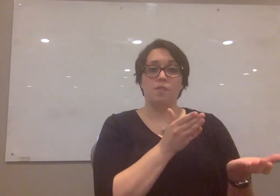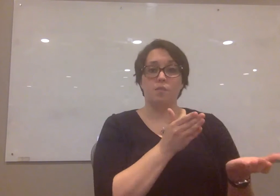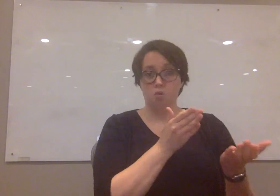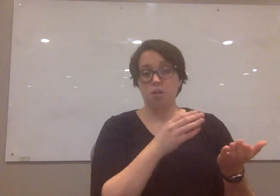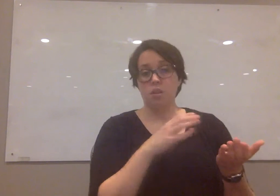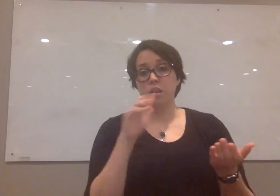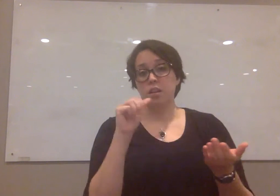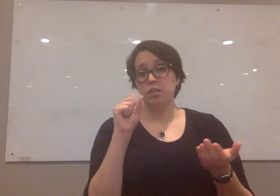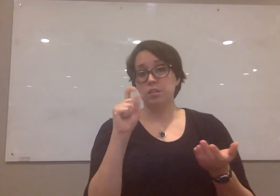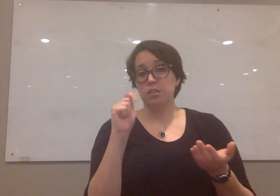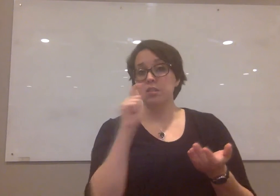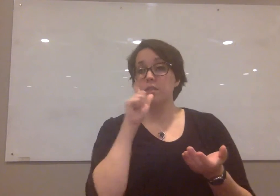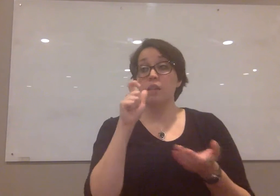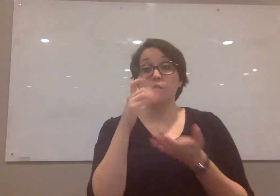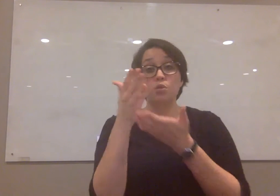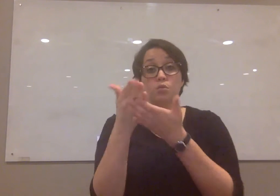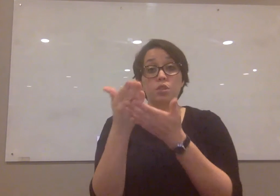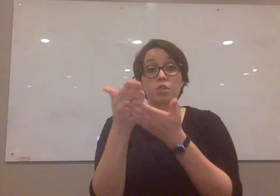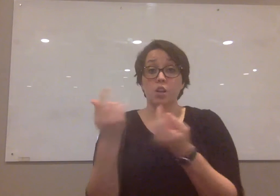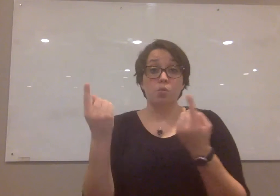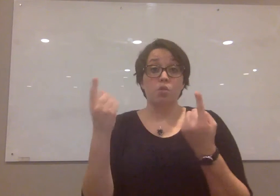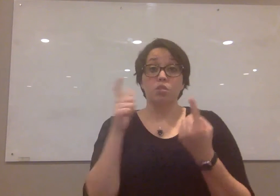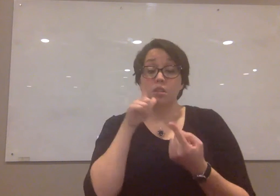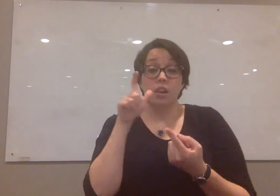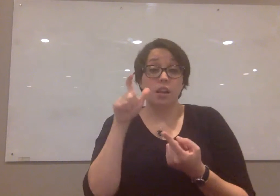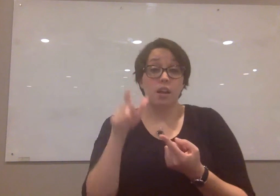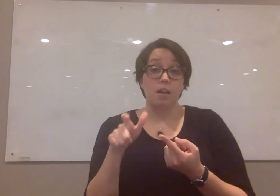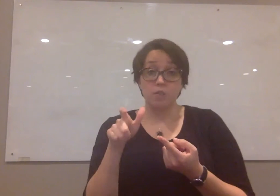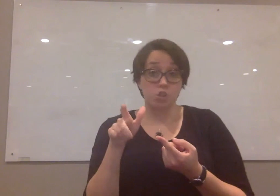doesn't have to reach anyone. It doesn't even have to be listened to. Like